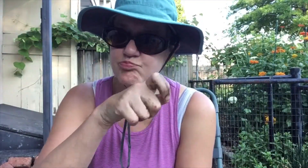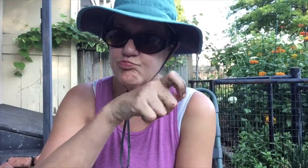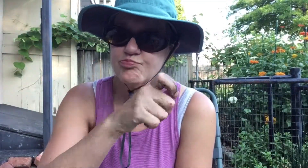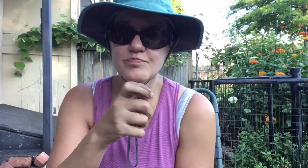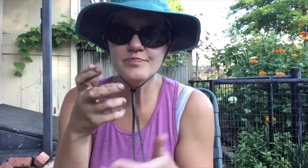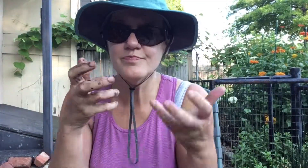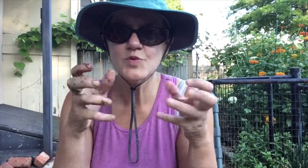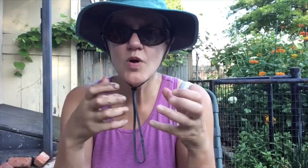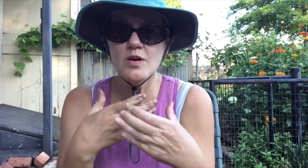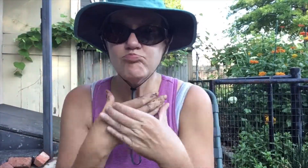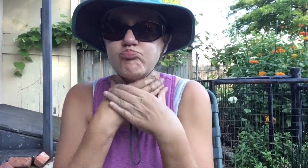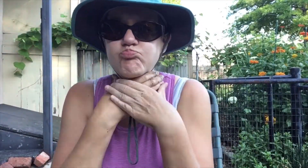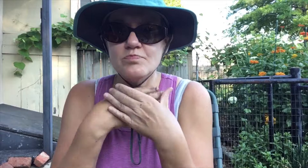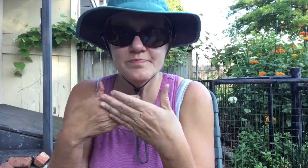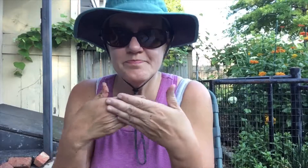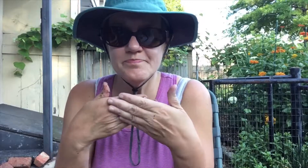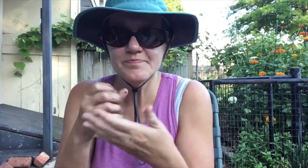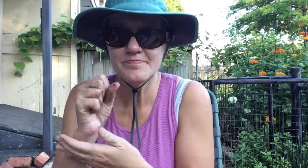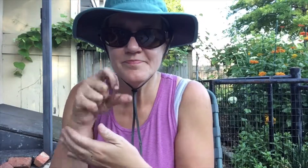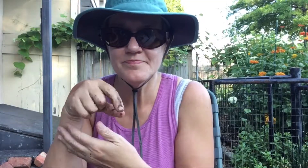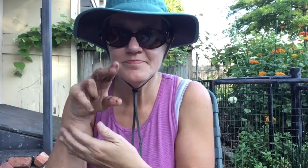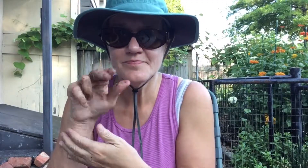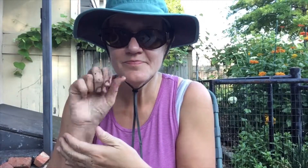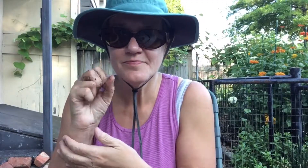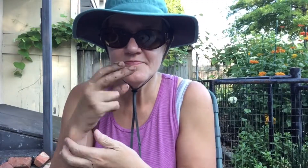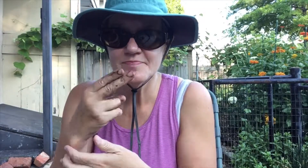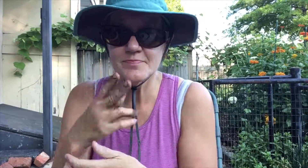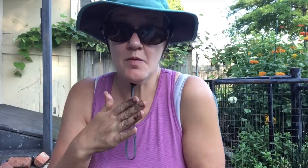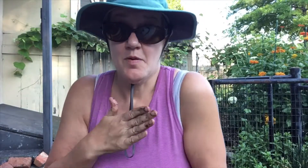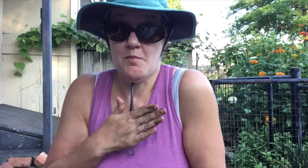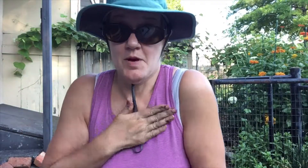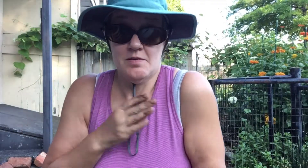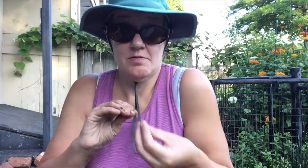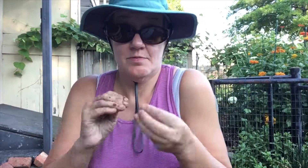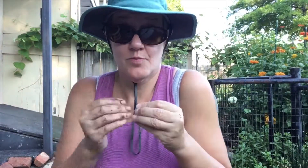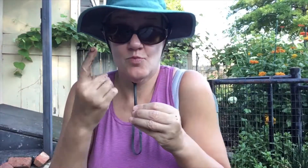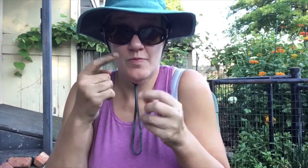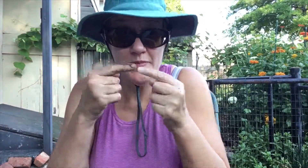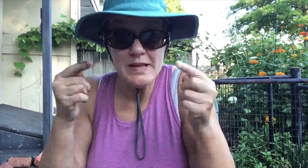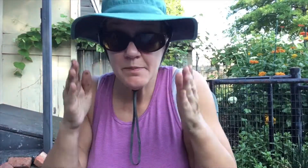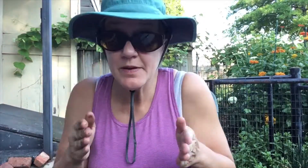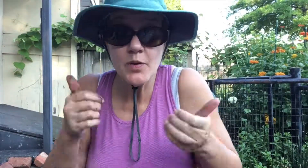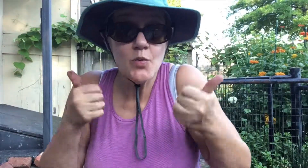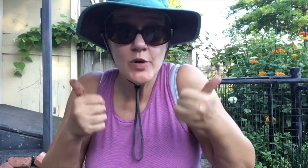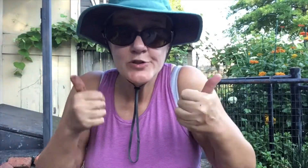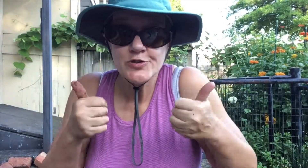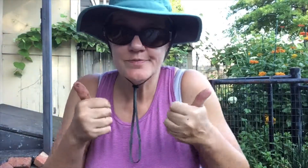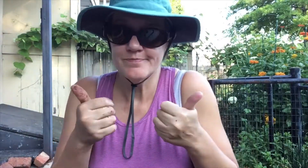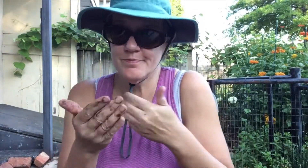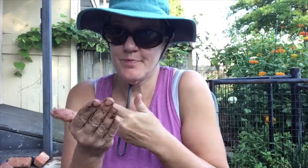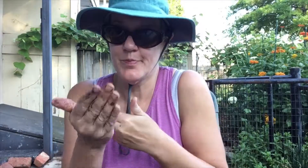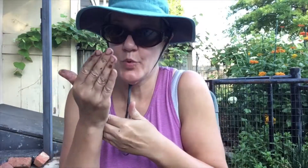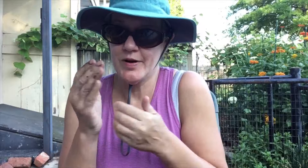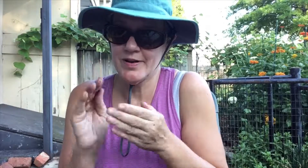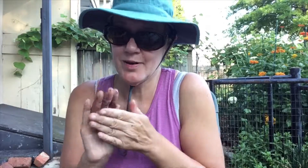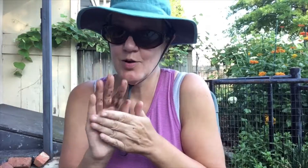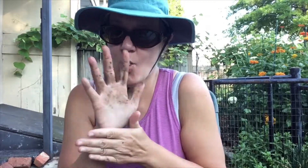Now I need to make sure I get the weeds pulled because I don't want them to choke out the baby squash. My number one enemy are